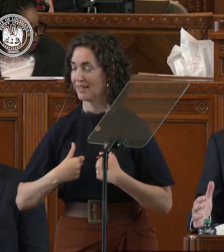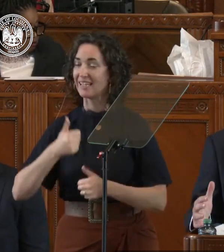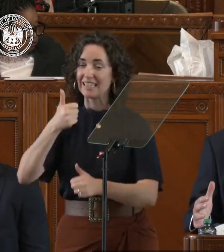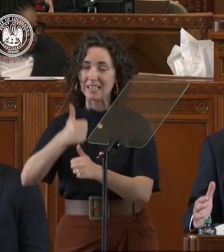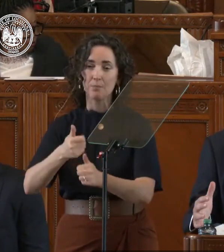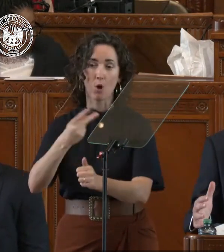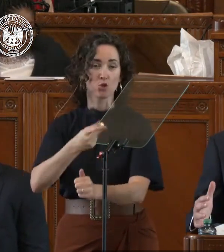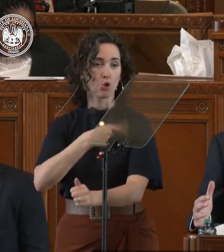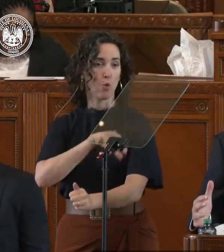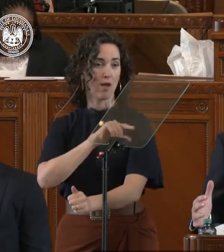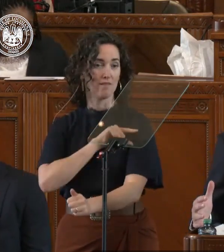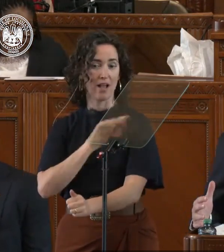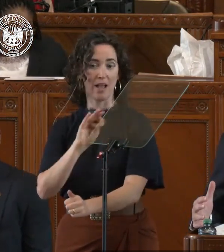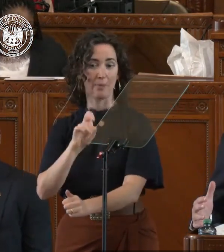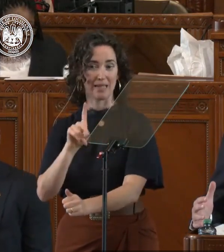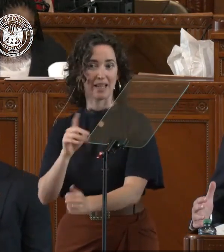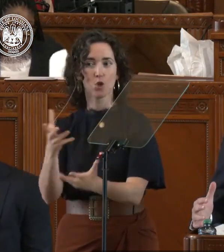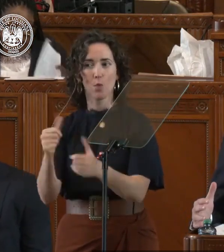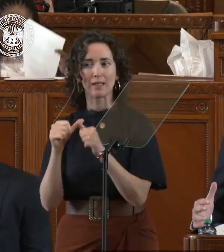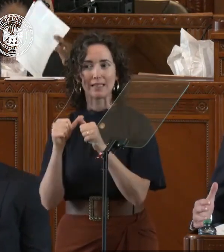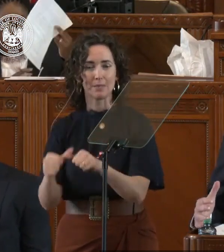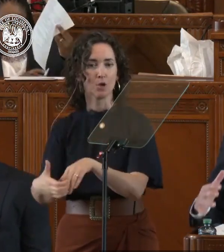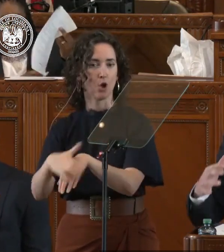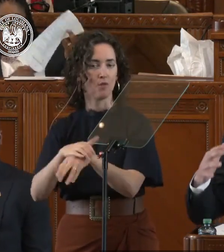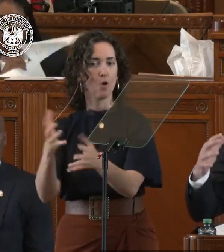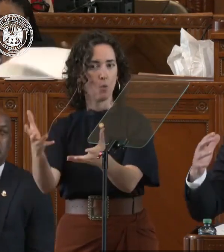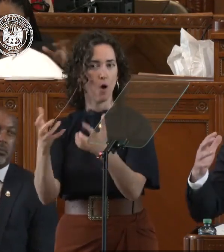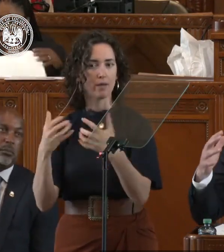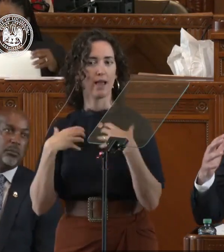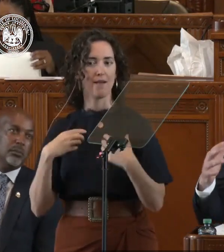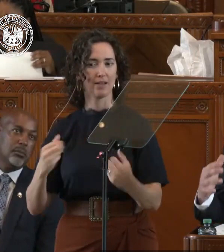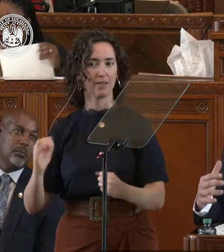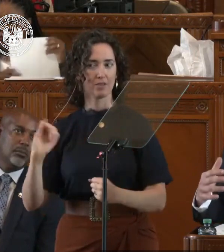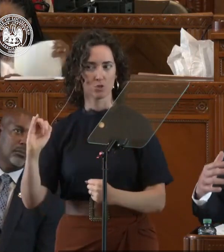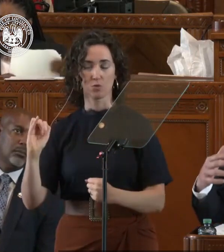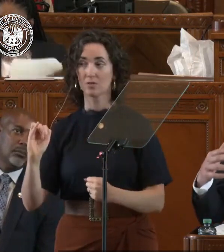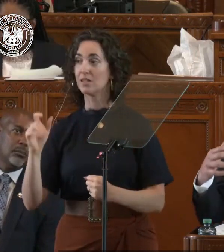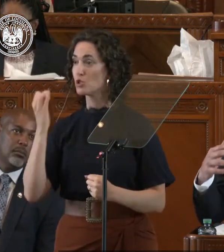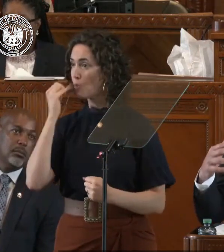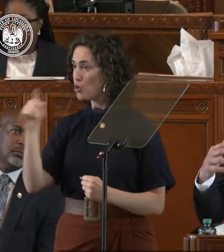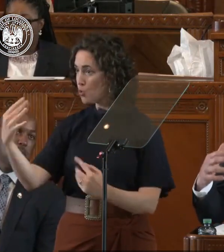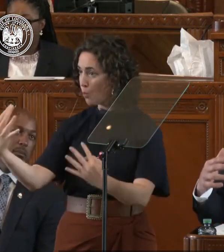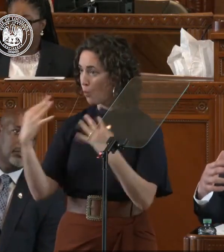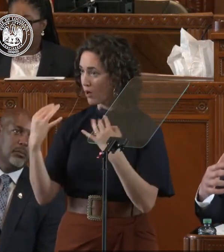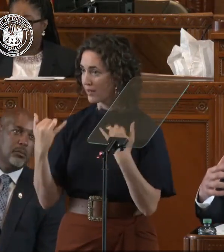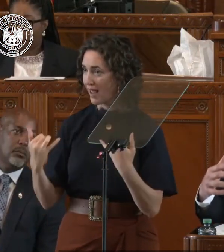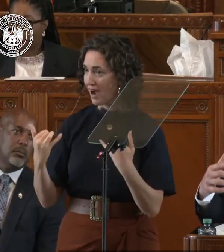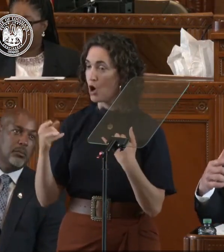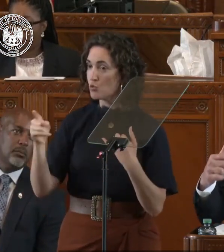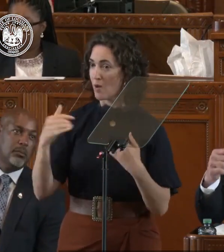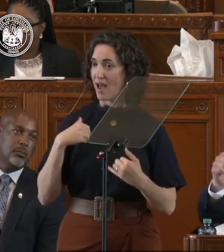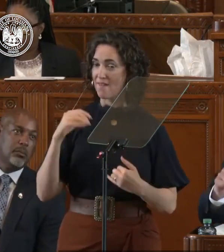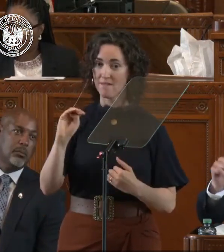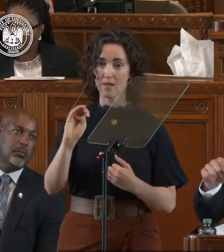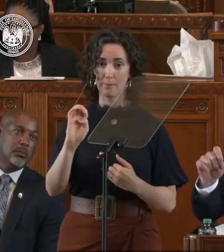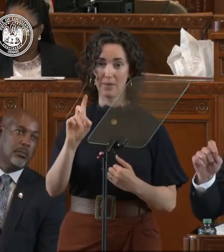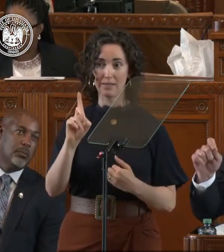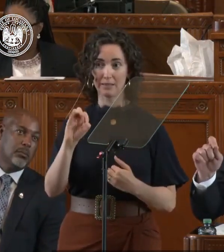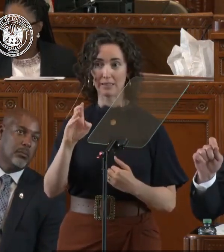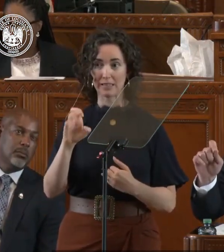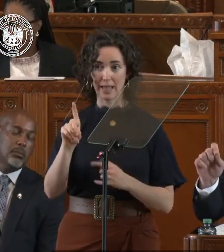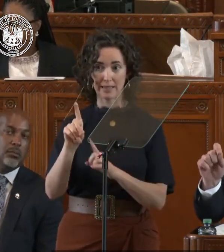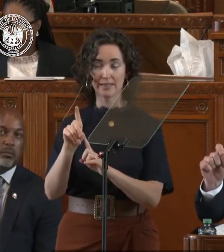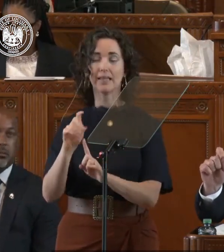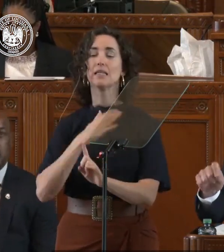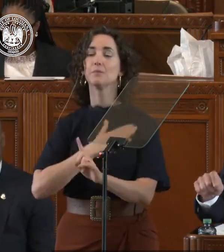eligible Medicaid recipient on their health care coverage. And if you're listening to this speech and you are a Medicaid member, please make